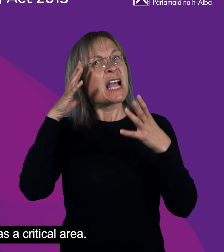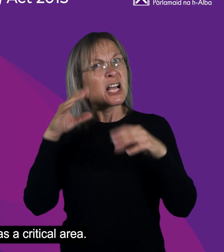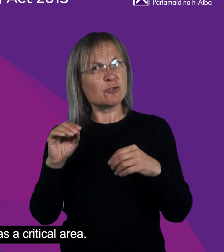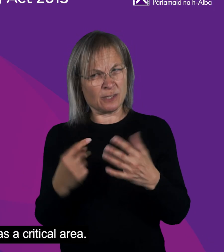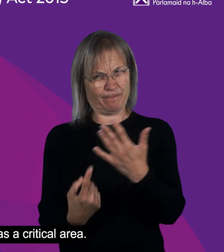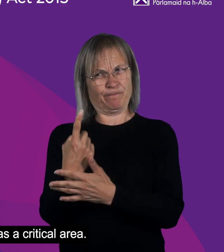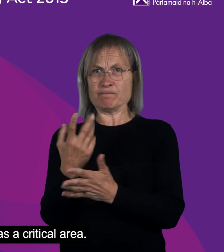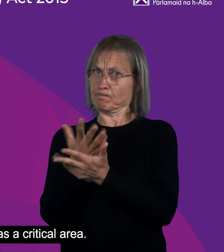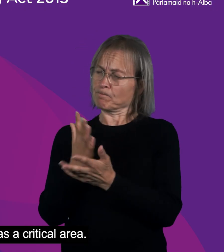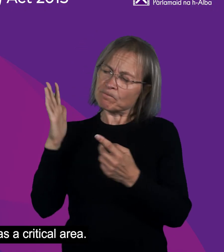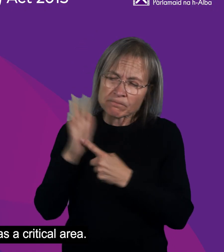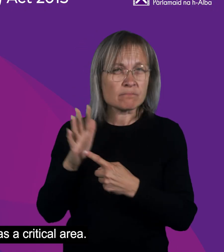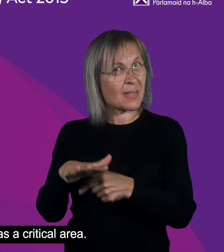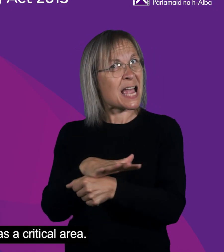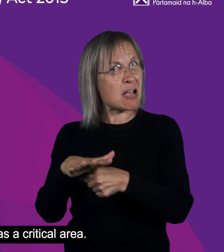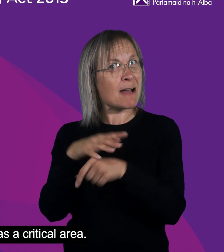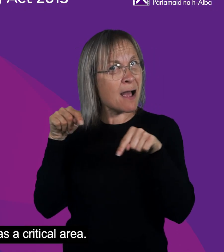education emerged as a critical area.